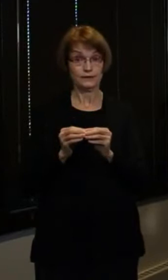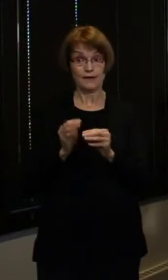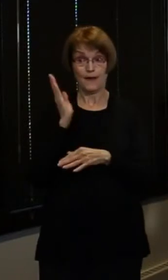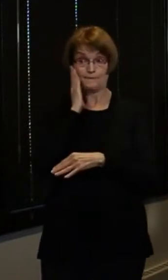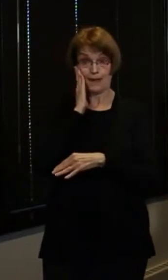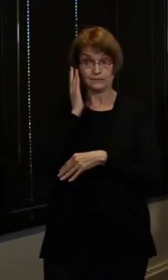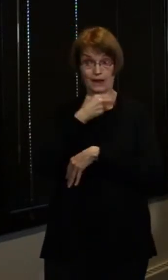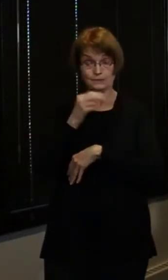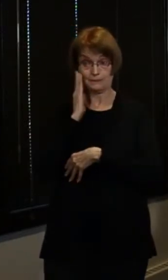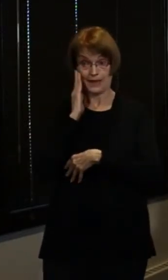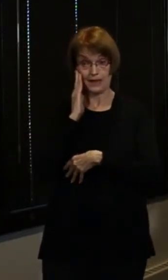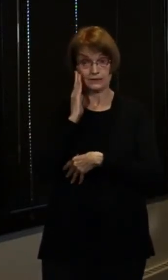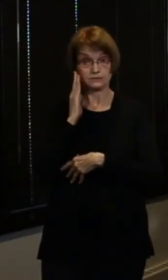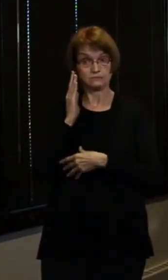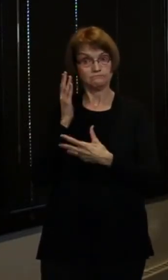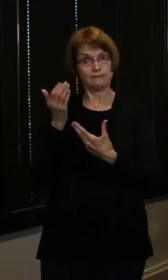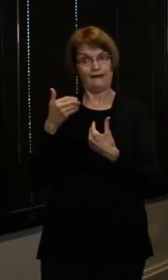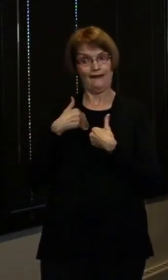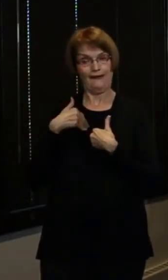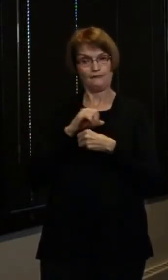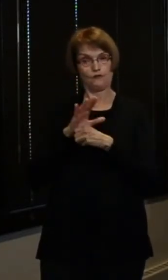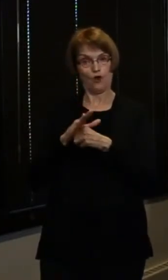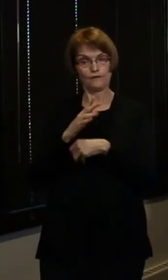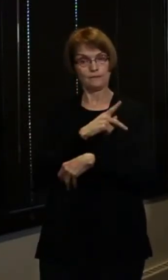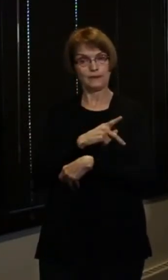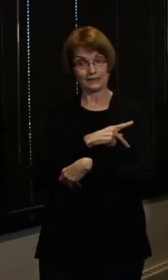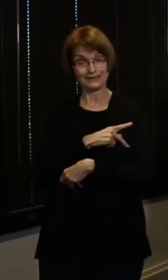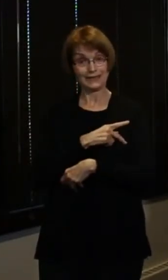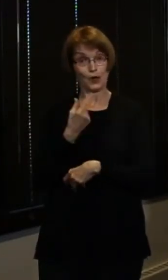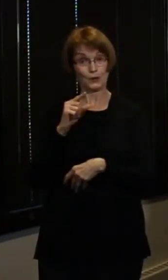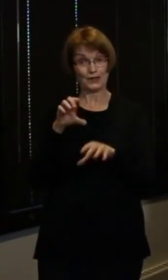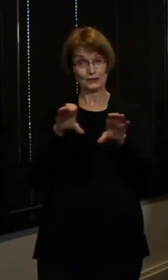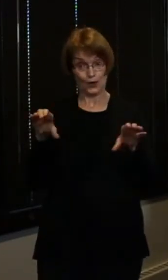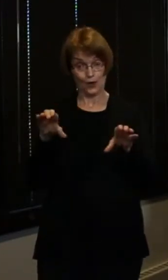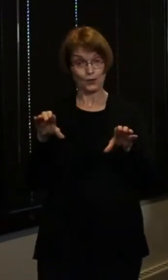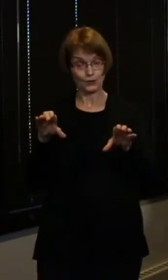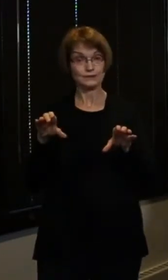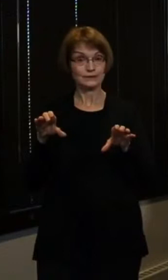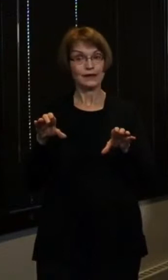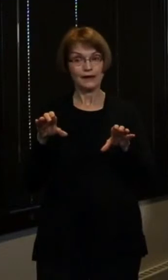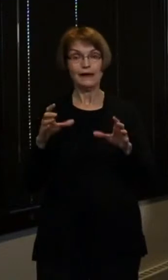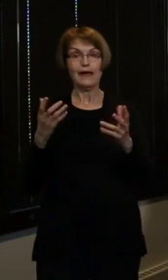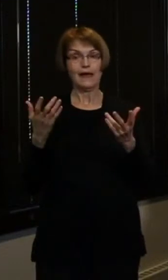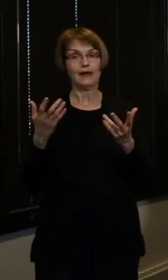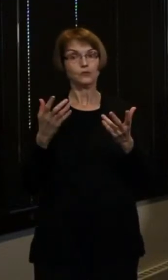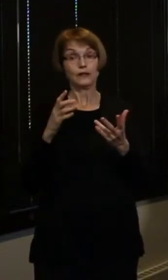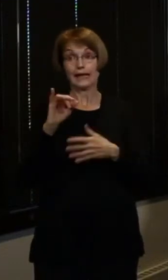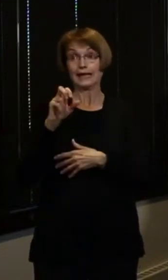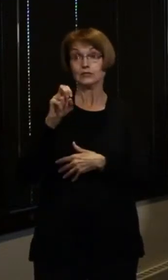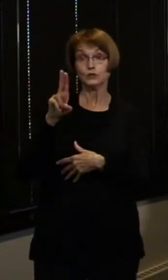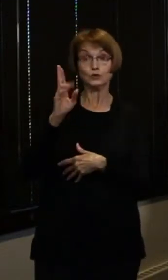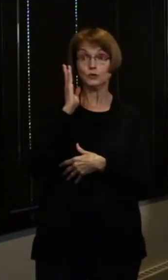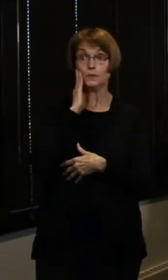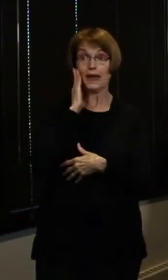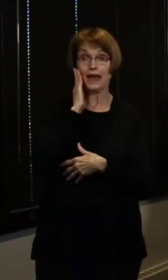with COVID, and we're getting close to the green area with our ICU capacity as well. So as you can see, once we